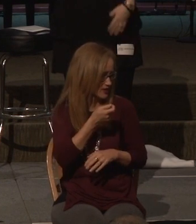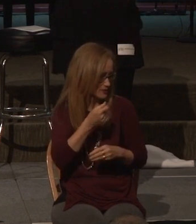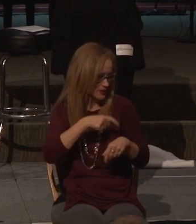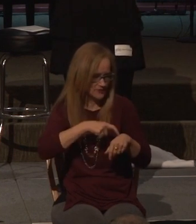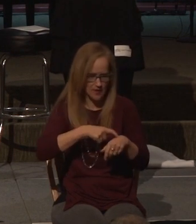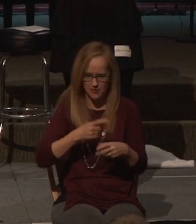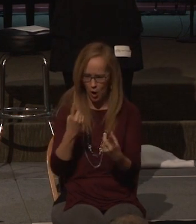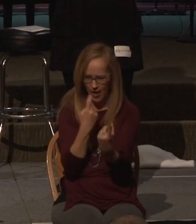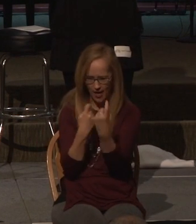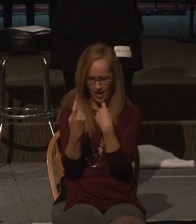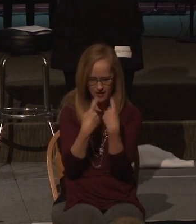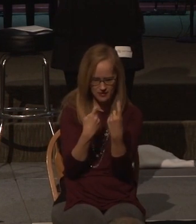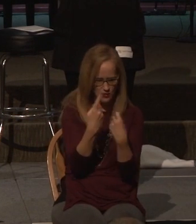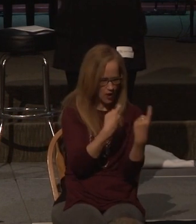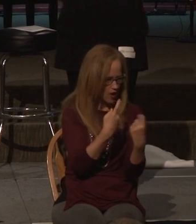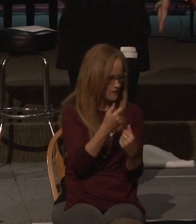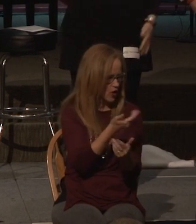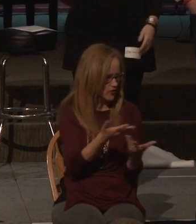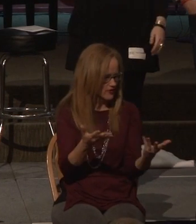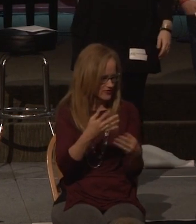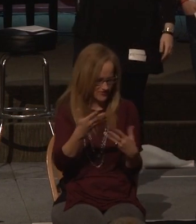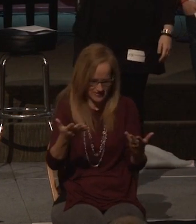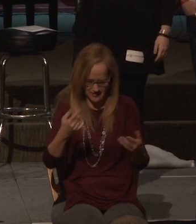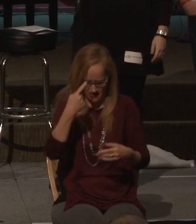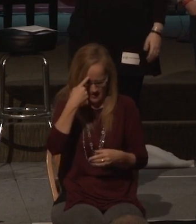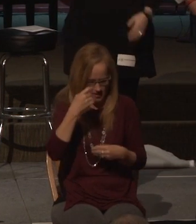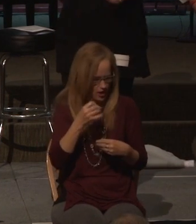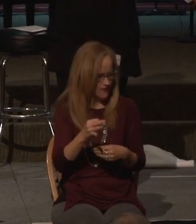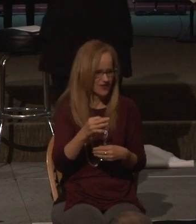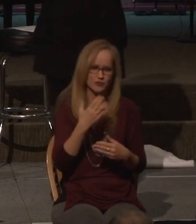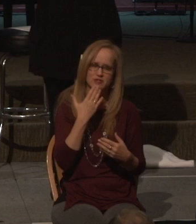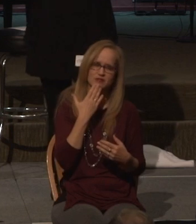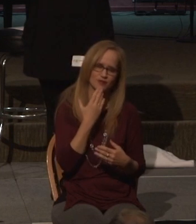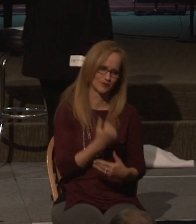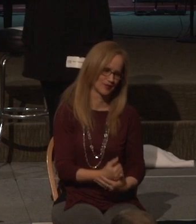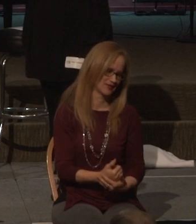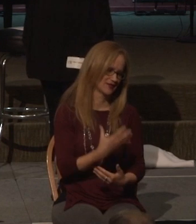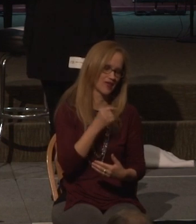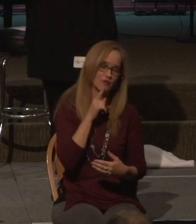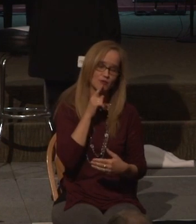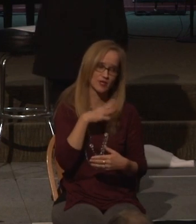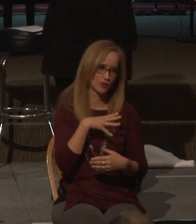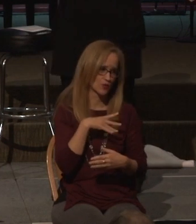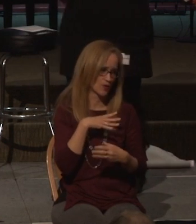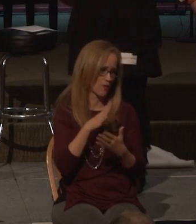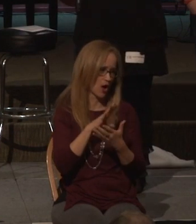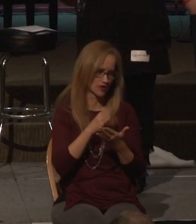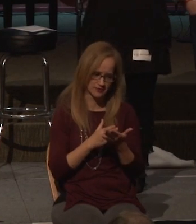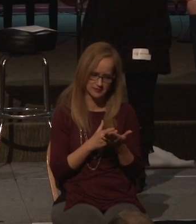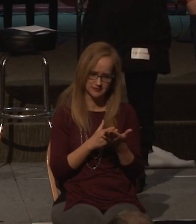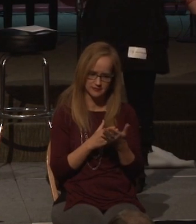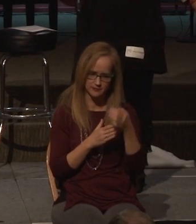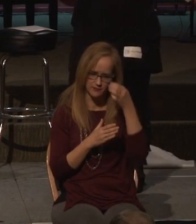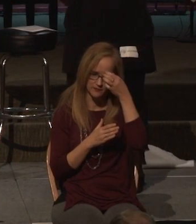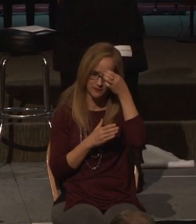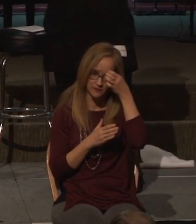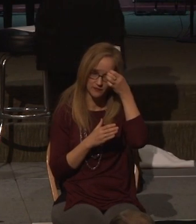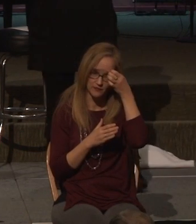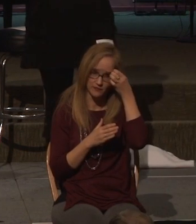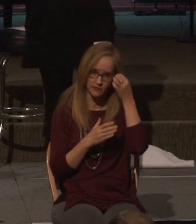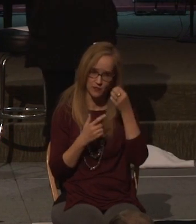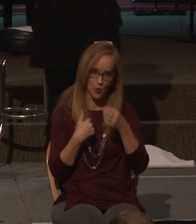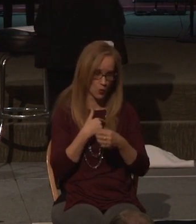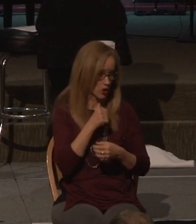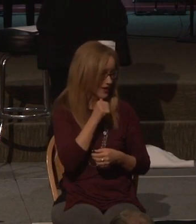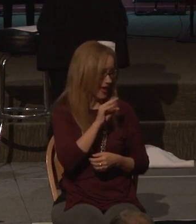just asking all the questions that they can think of, and it was really sweet. And the really cool part of this, you guys, is, you know, we're